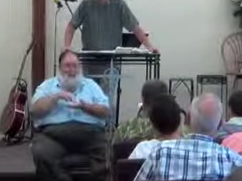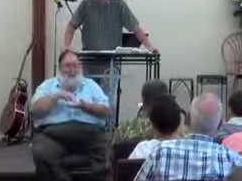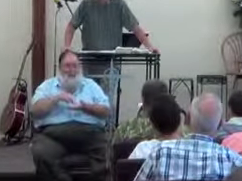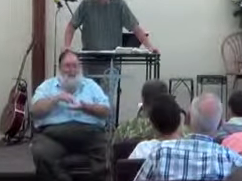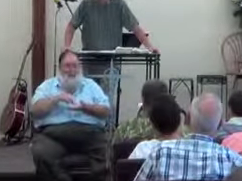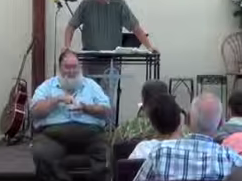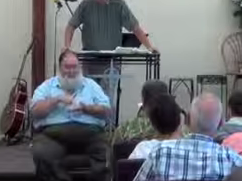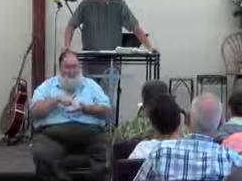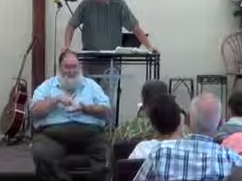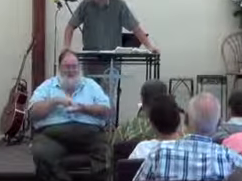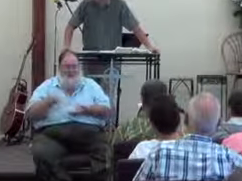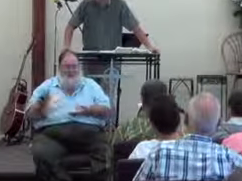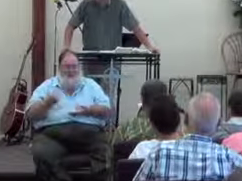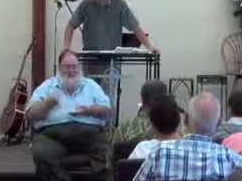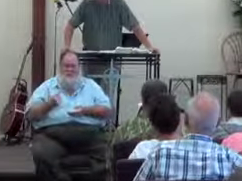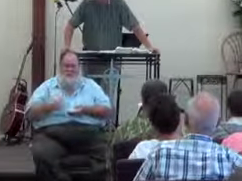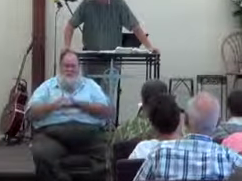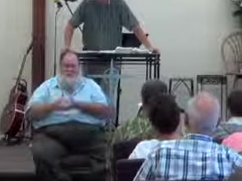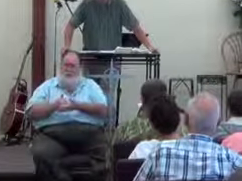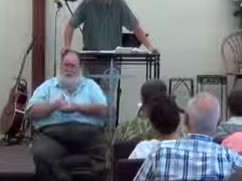phone.